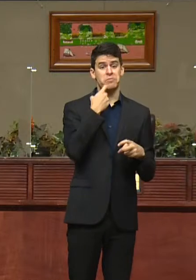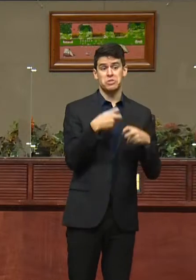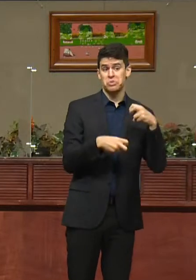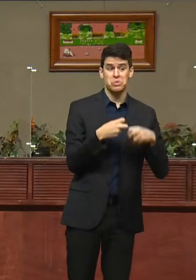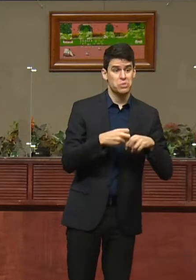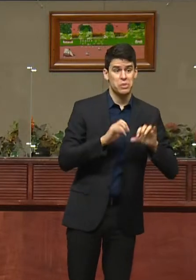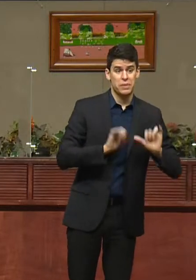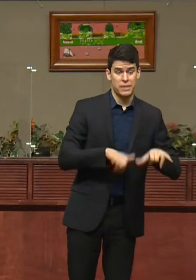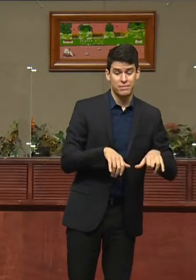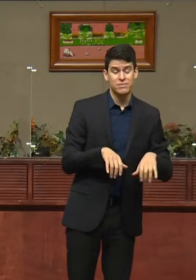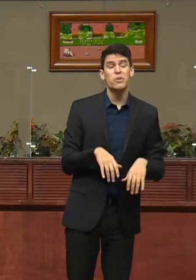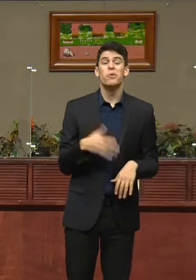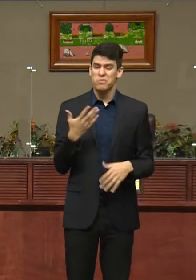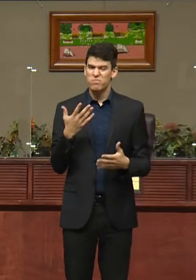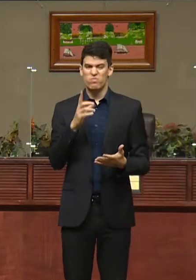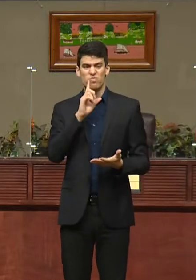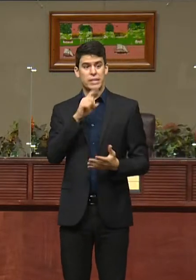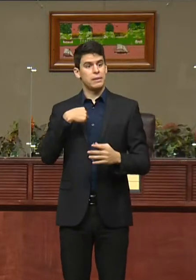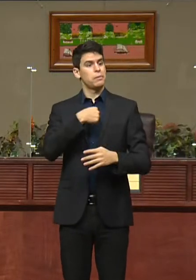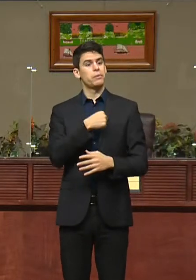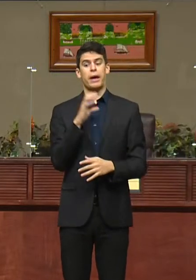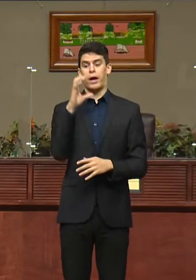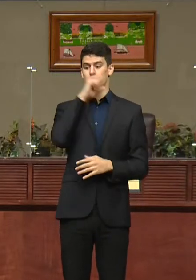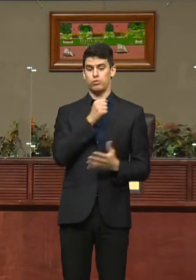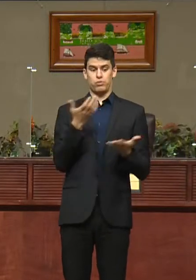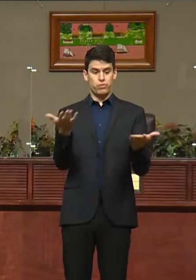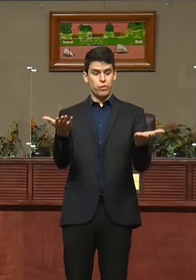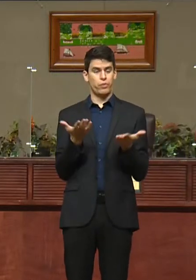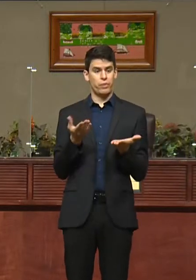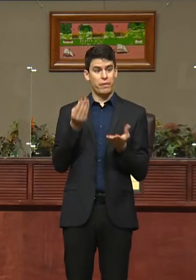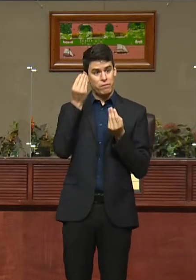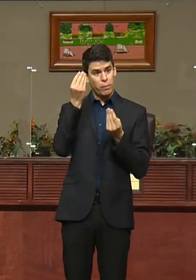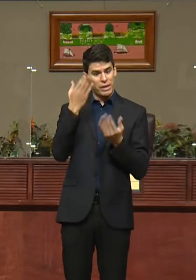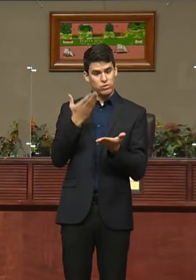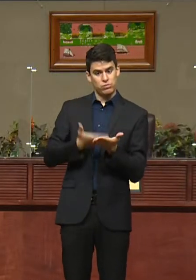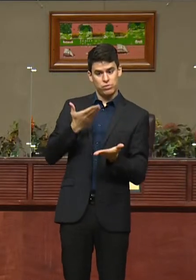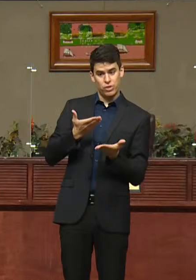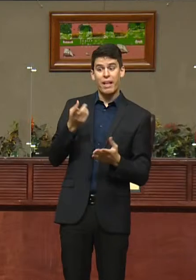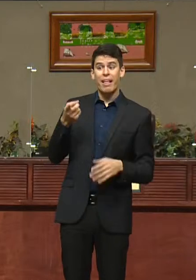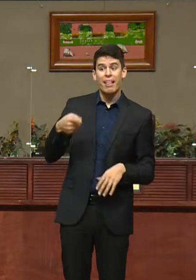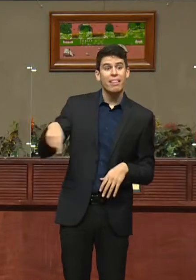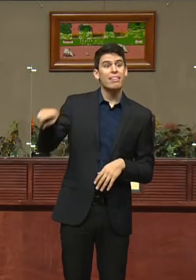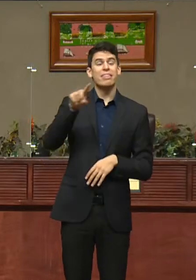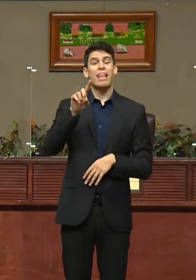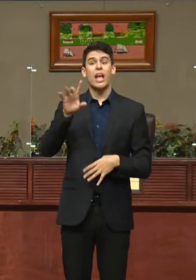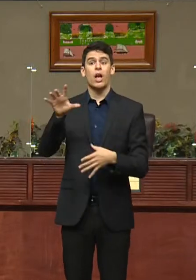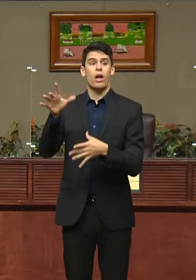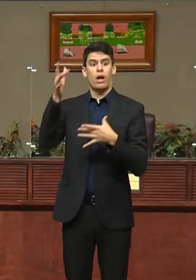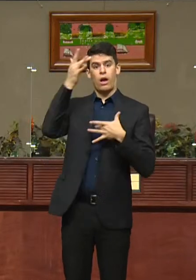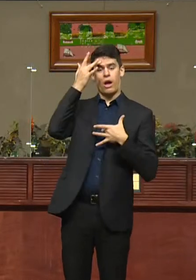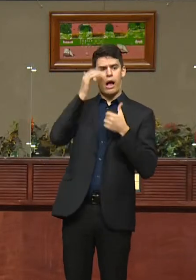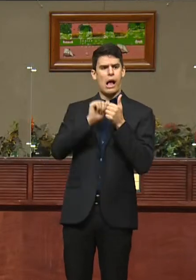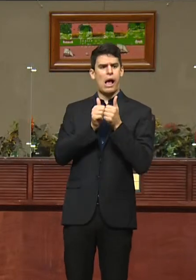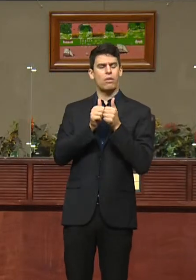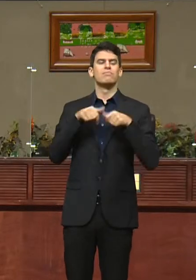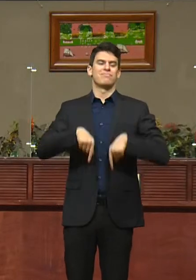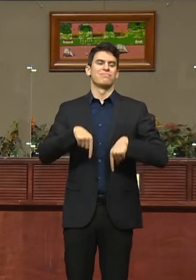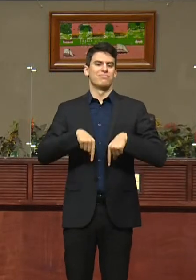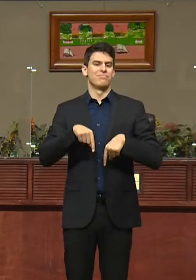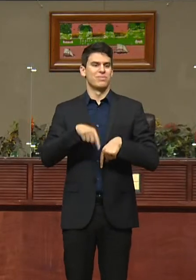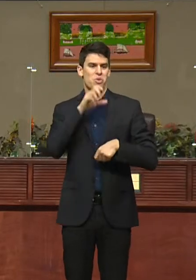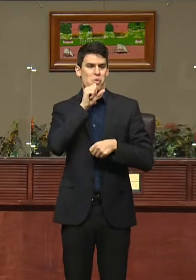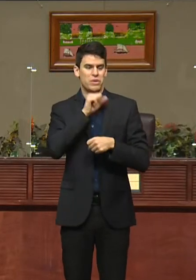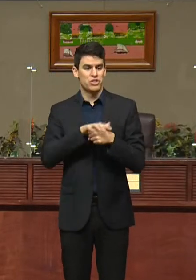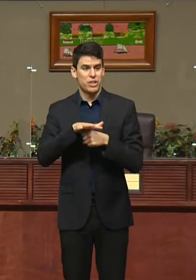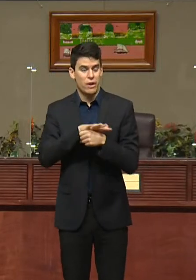is correct, it's safe to assume that those 6 acquired the variant within the area. 2